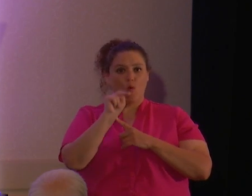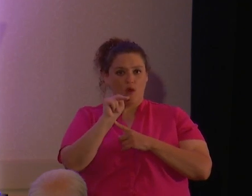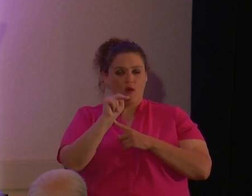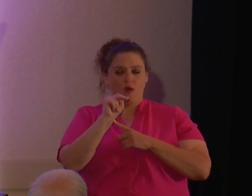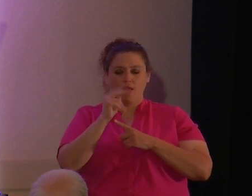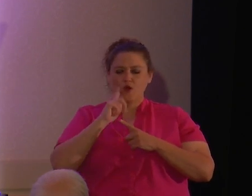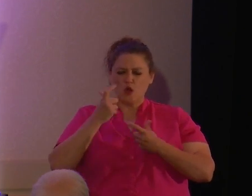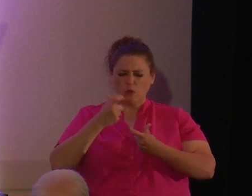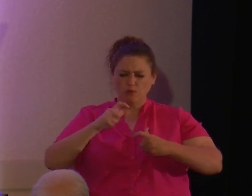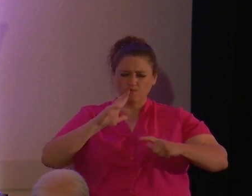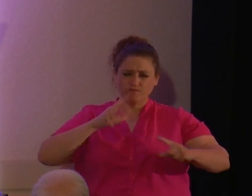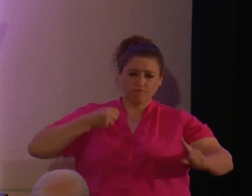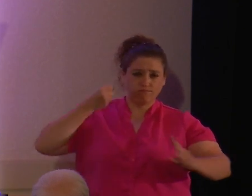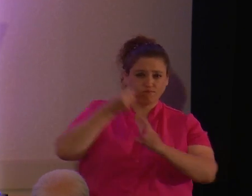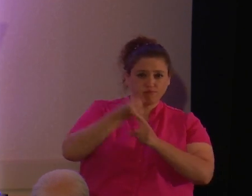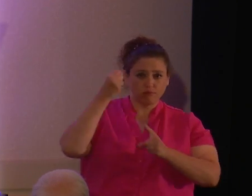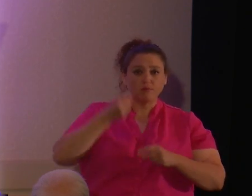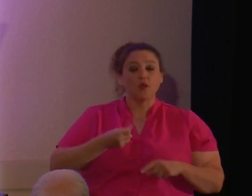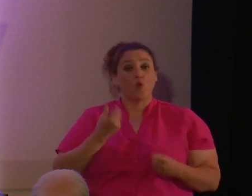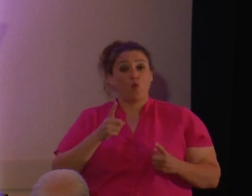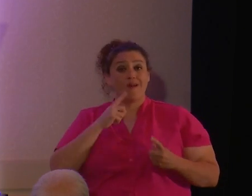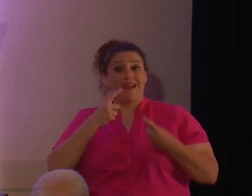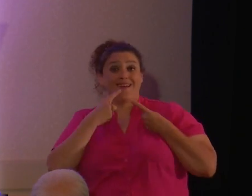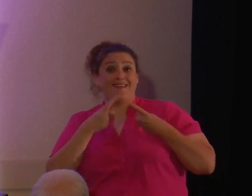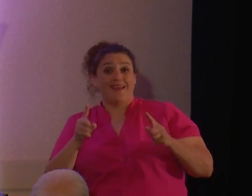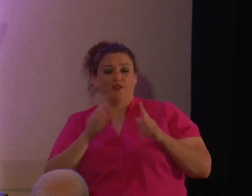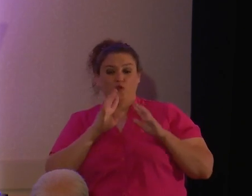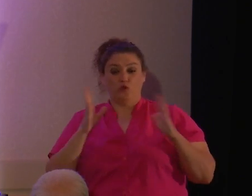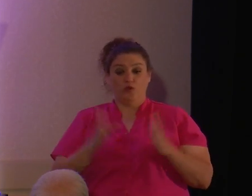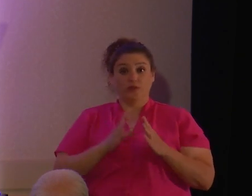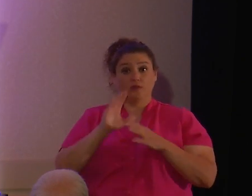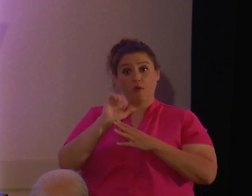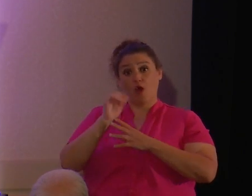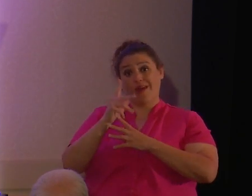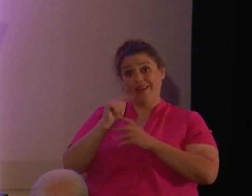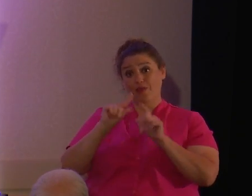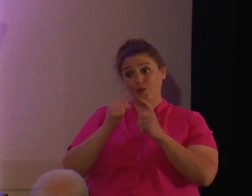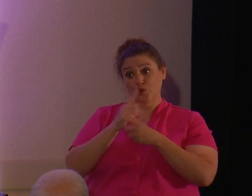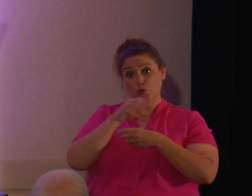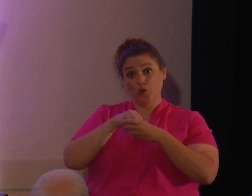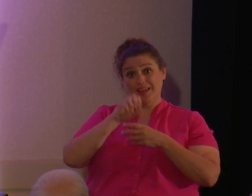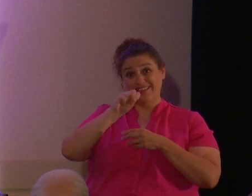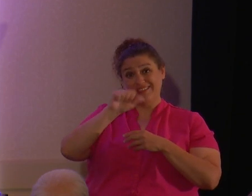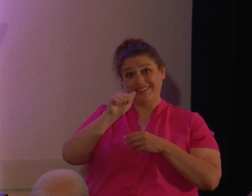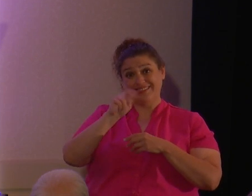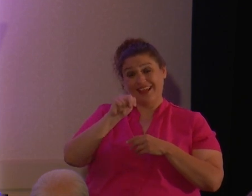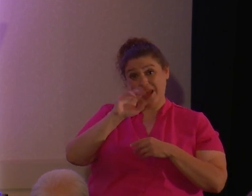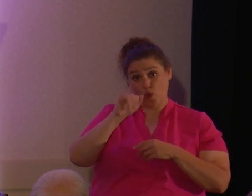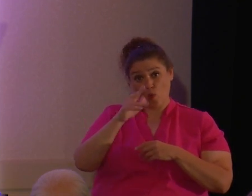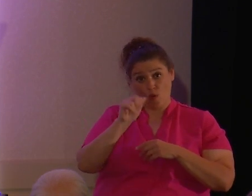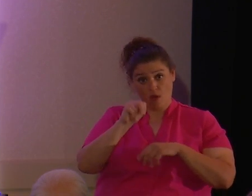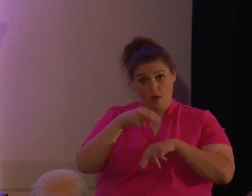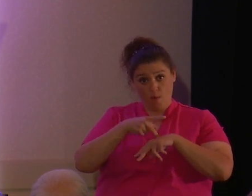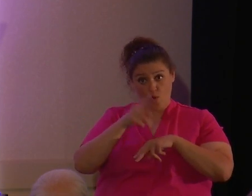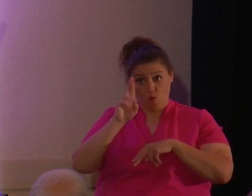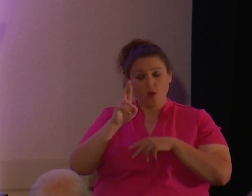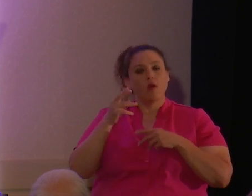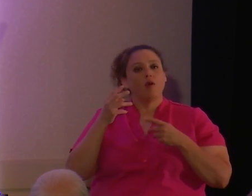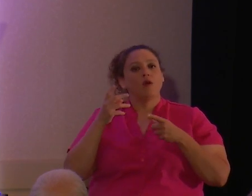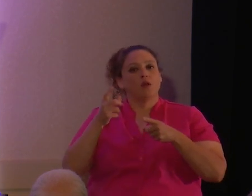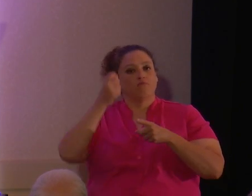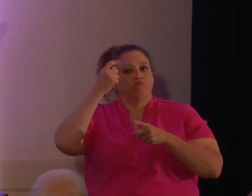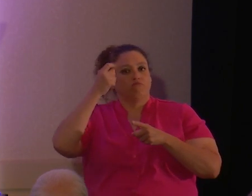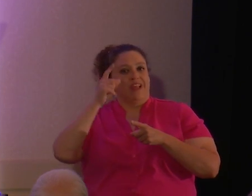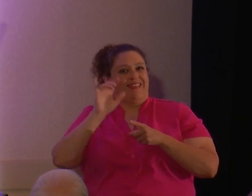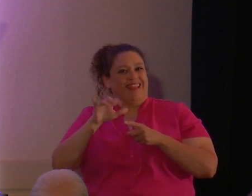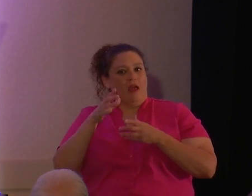When I announced this to the atheist group, there's a small atheist group in San Juan, and I need you to understand that San Juan and Puerto